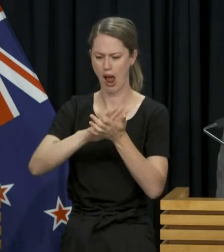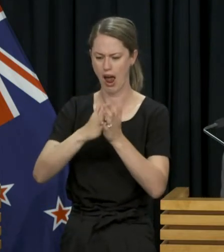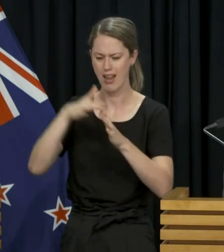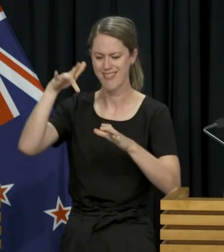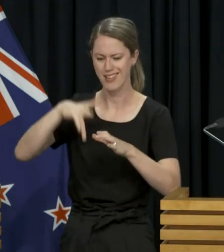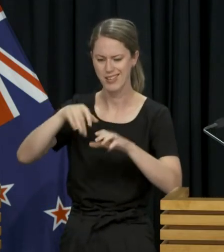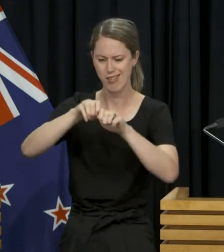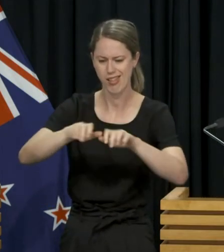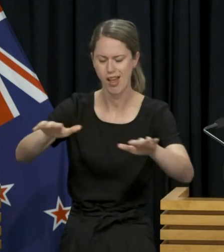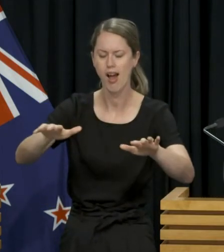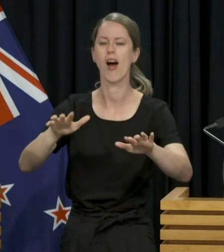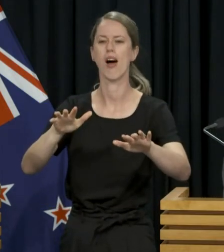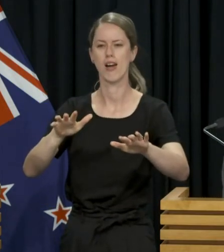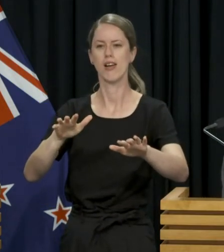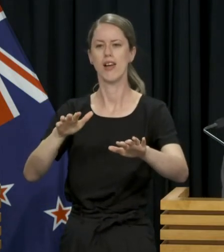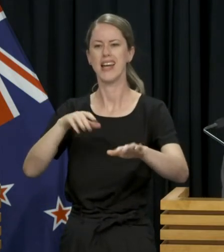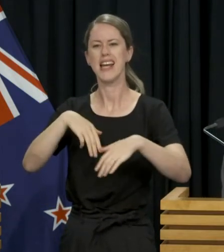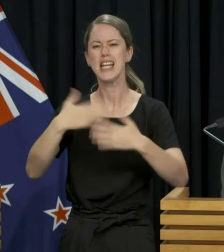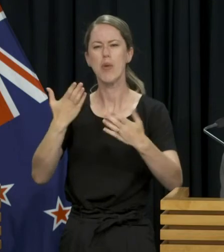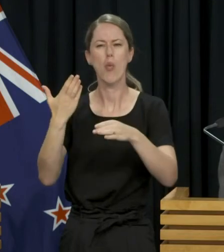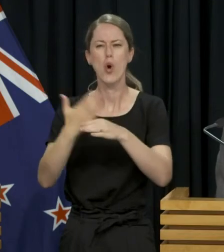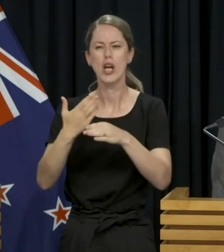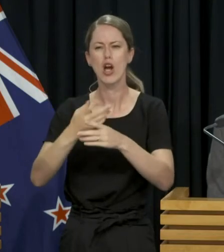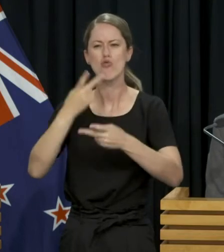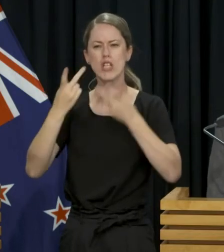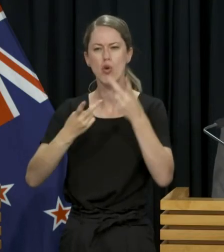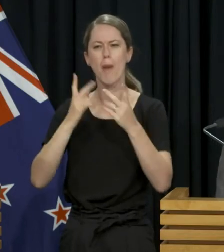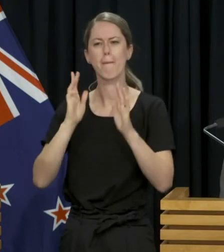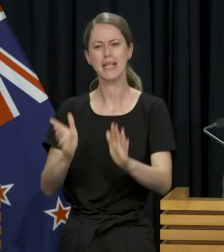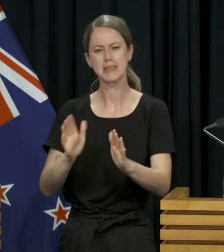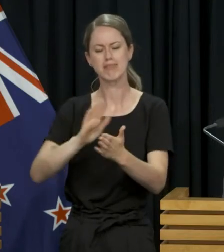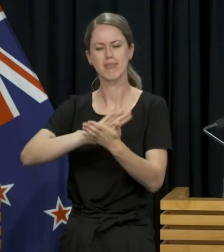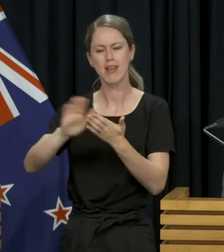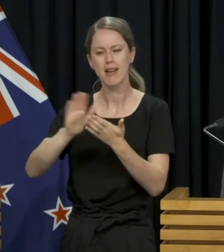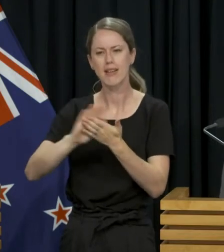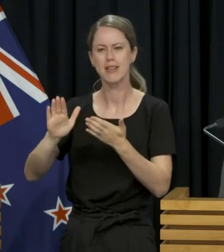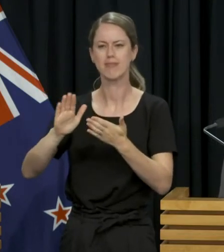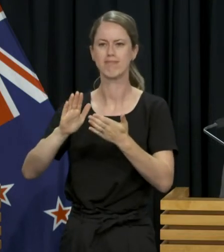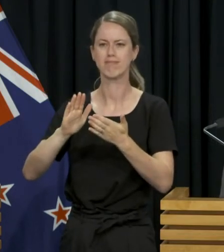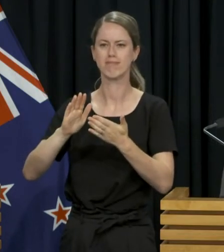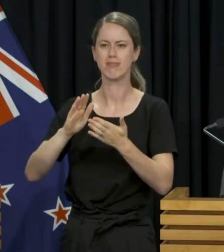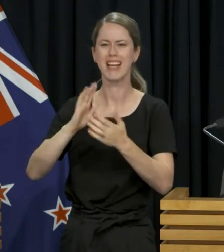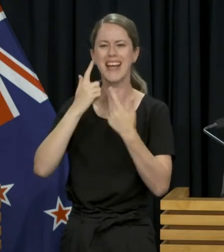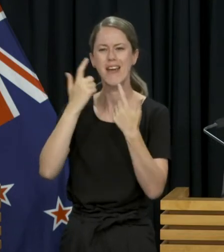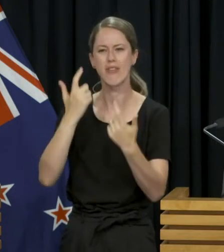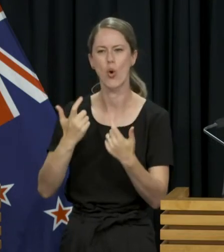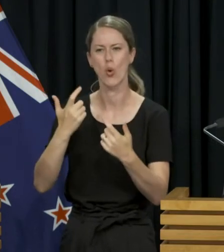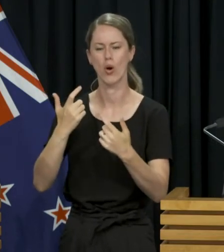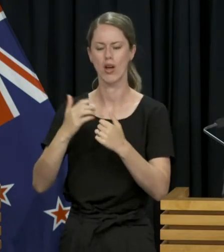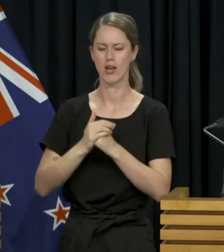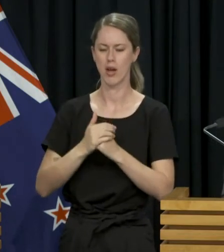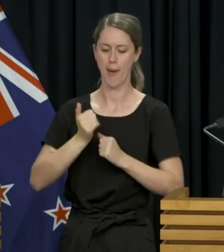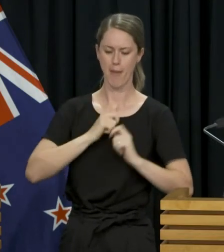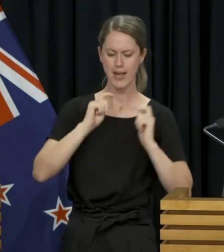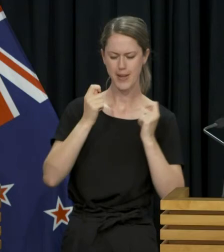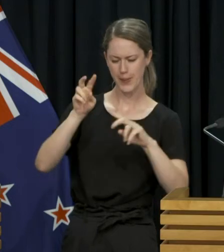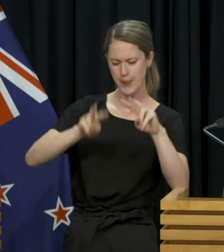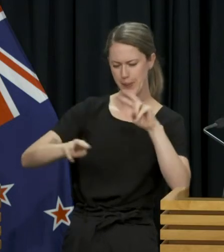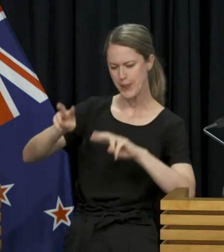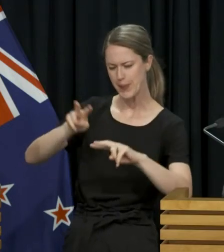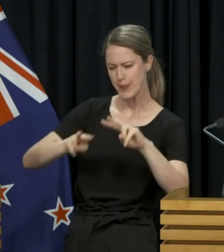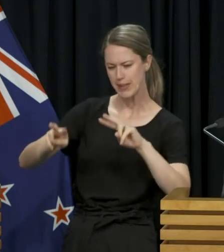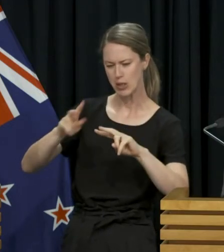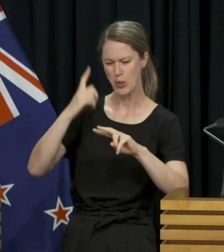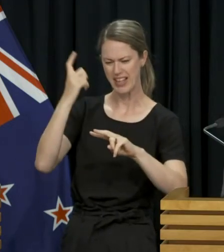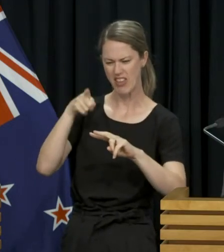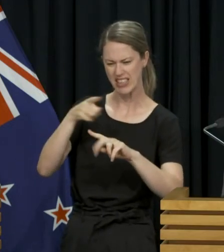any setting required to practice good hygiene and maintain good cleaning practices. I've asked my team to have a look at the evidence globally, and at